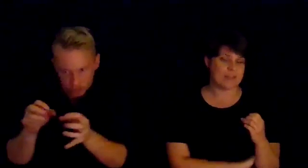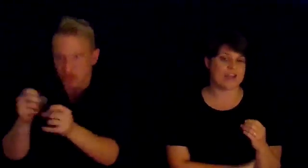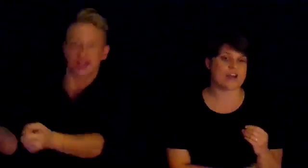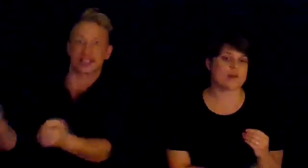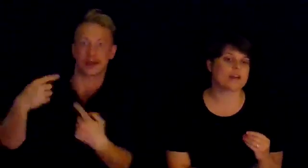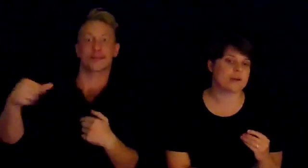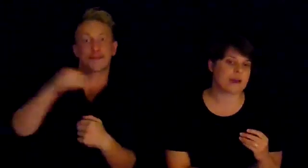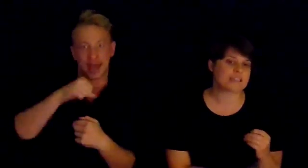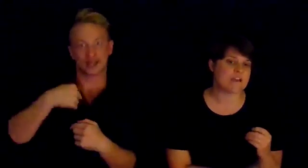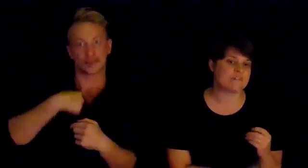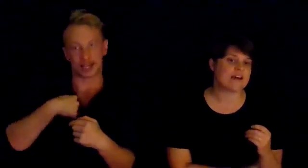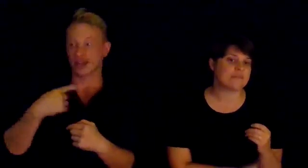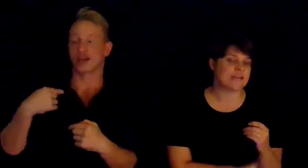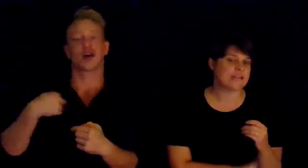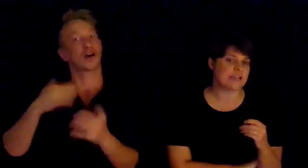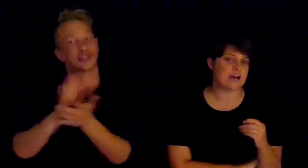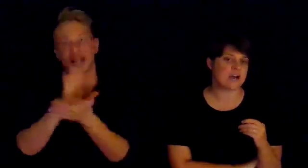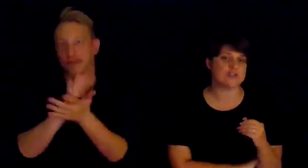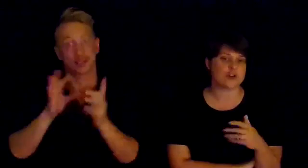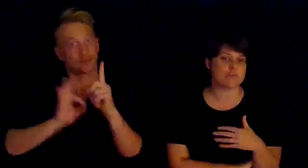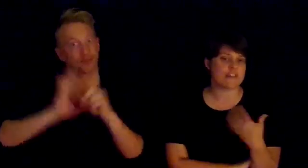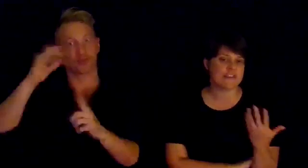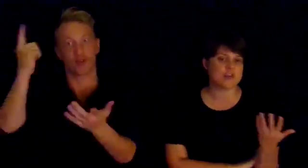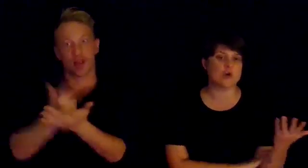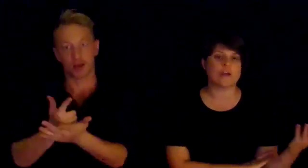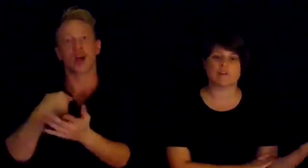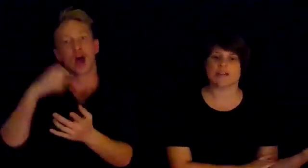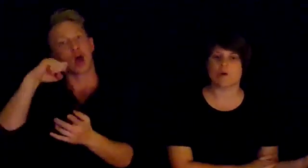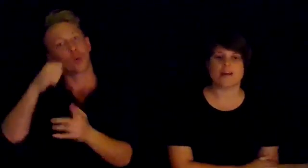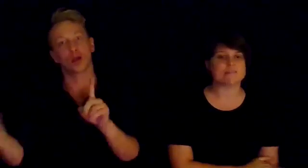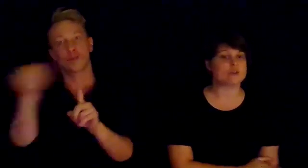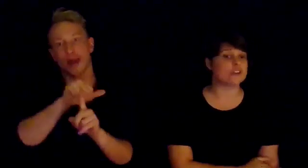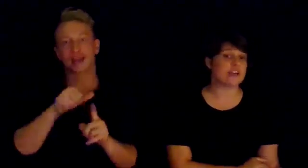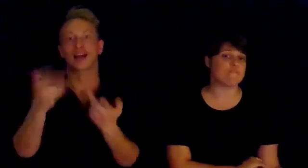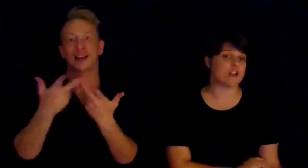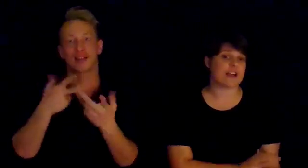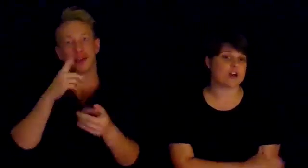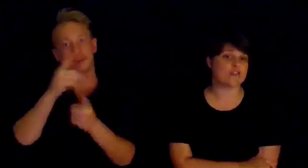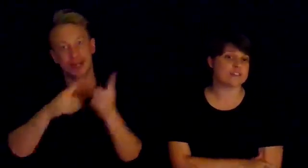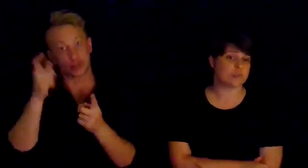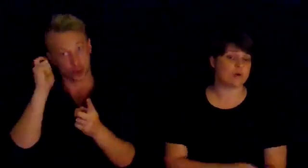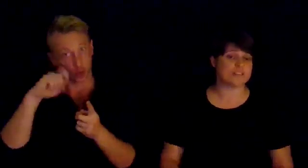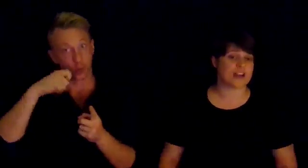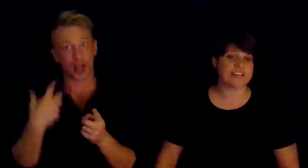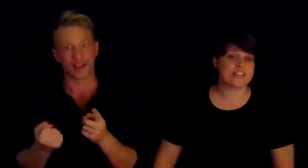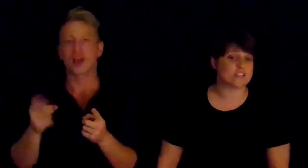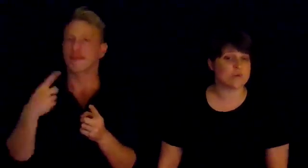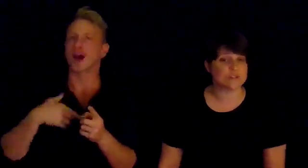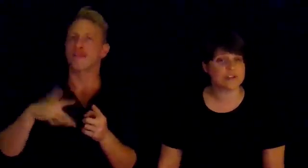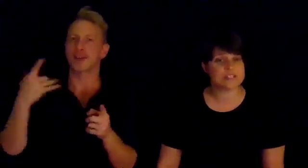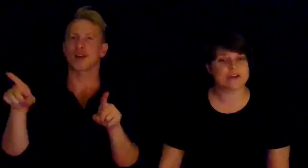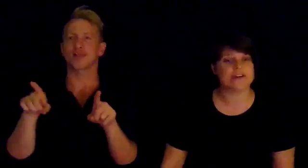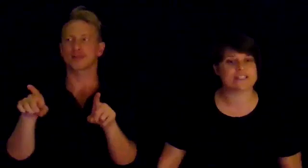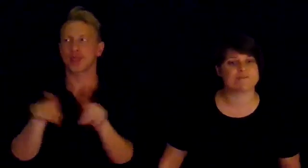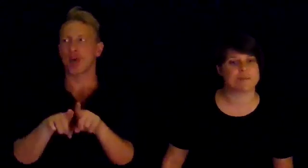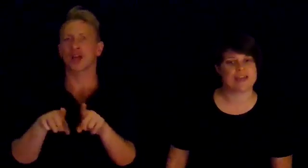happy. And I'll be going back to have another meeting soon, but I think it all went really quite smoothly and I felt like I got the supports that I needed, so it